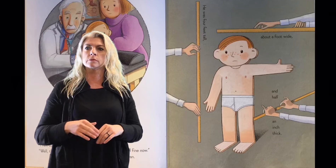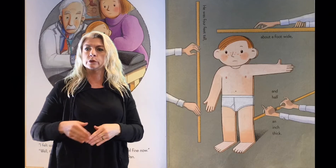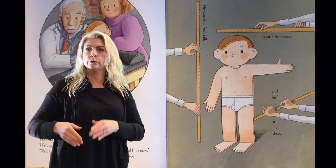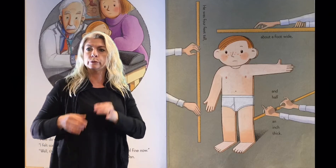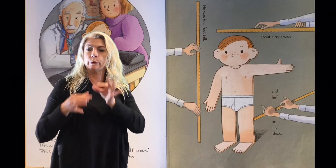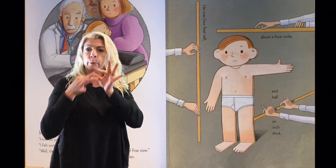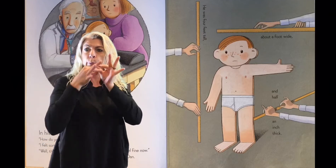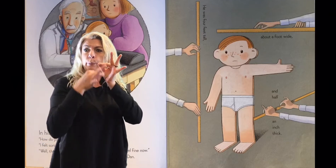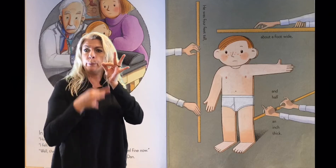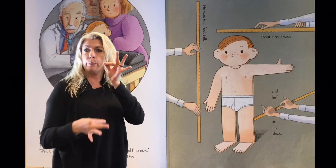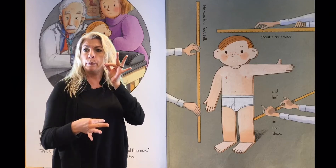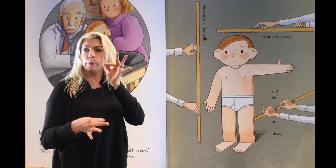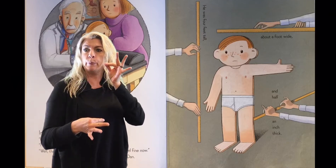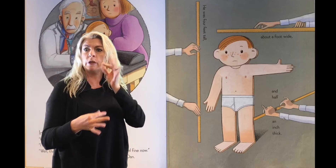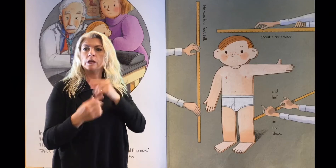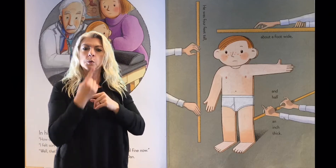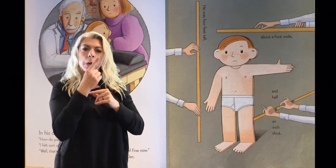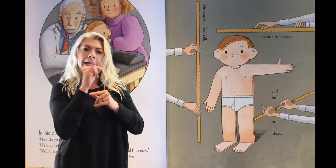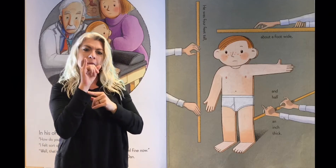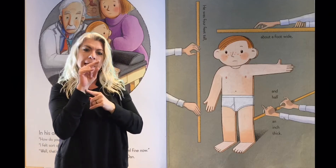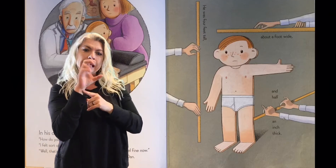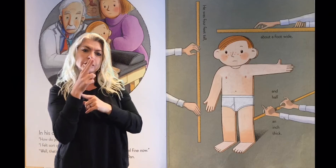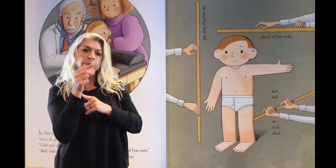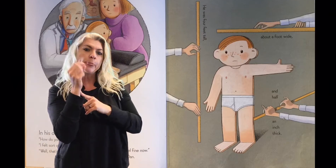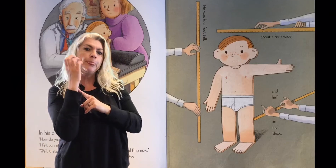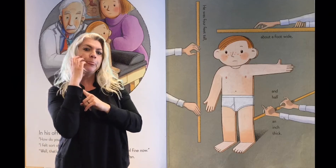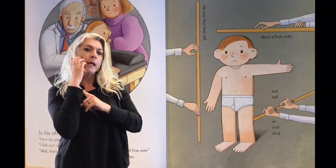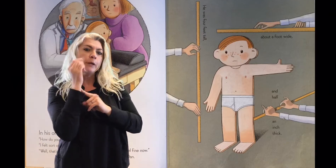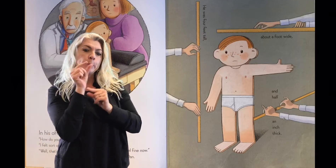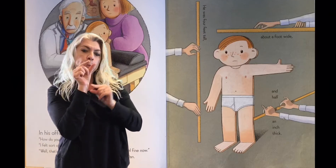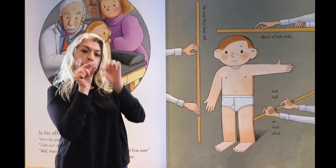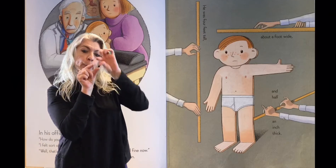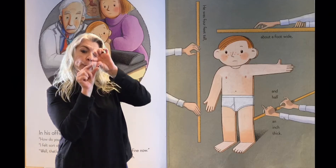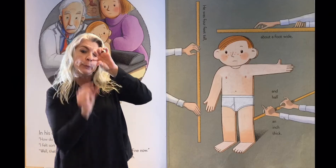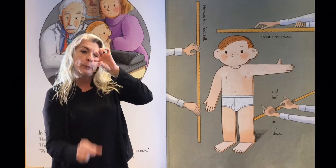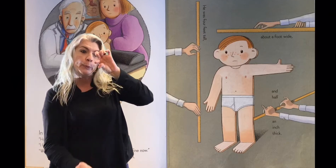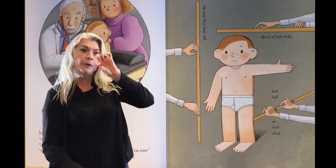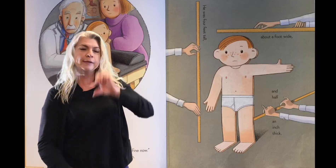wide, and half an inch thick.